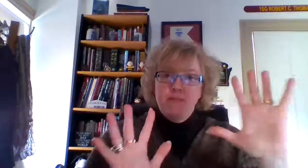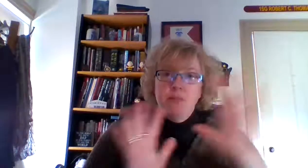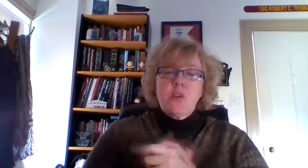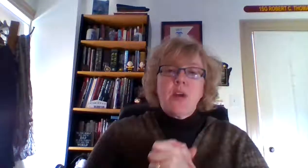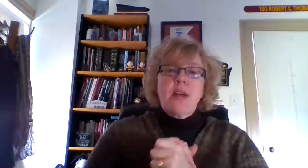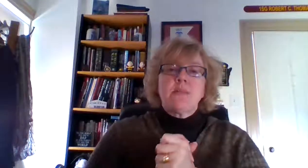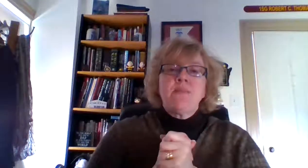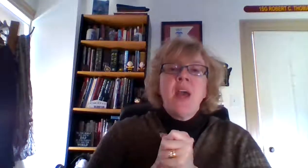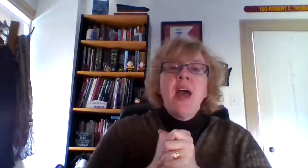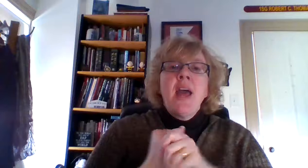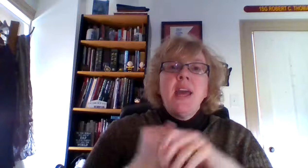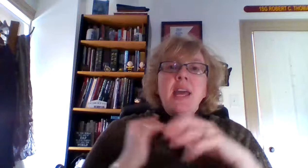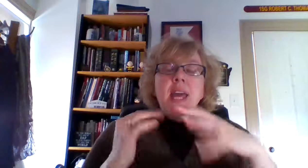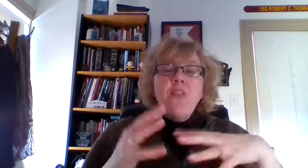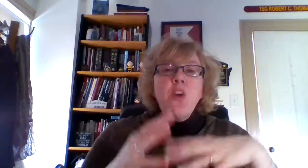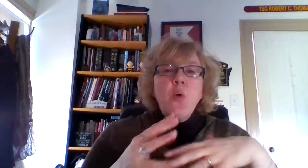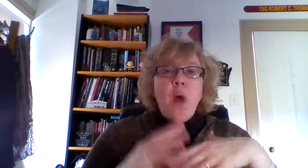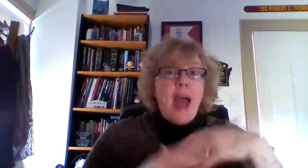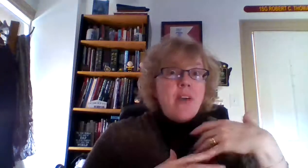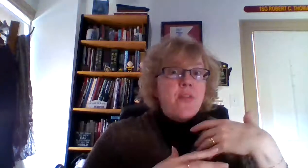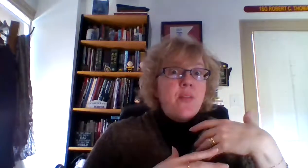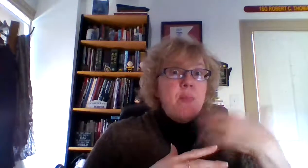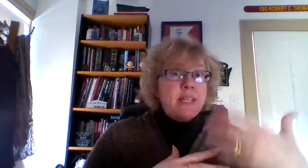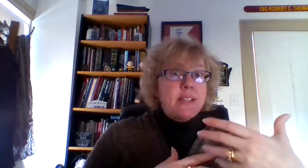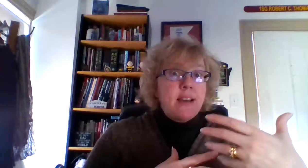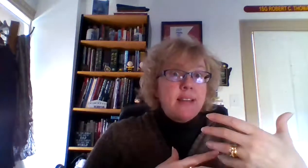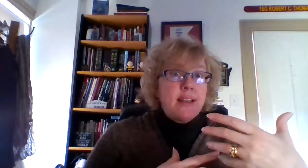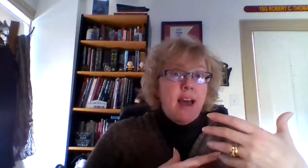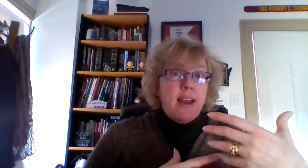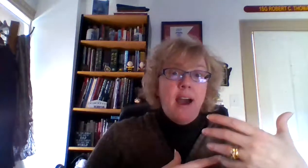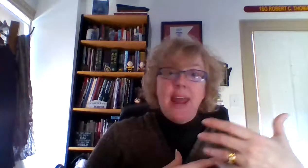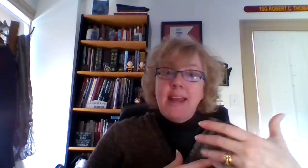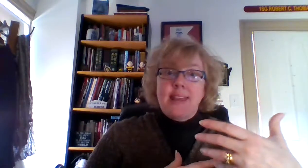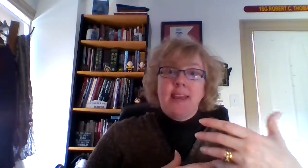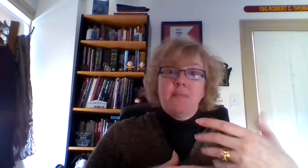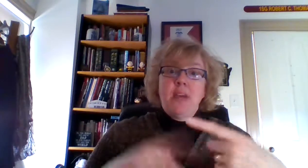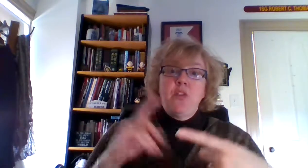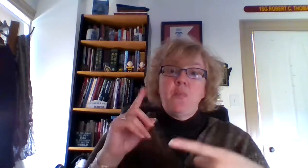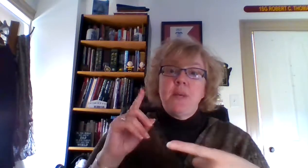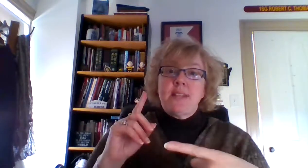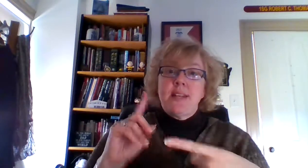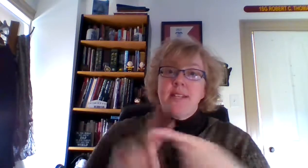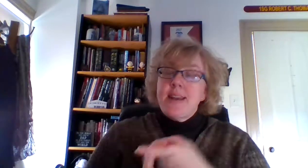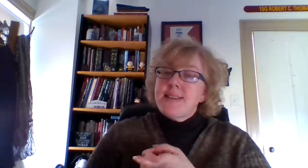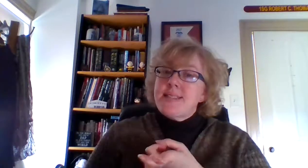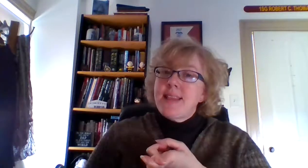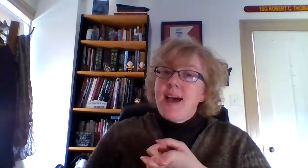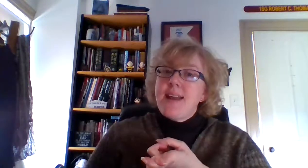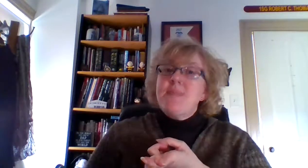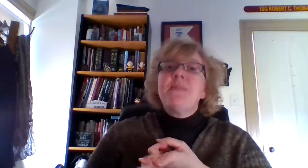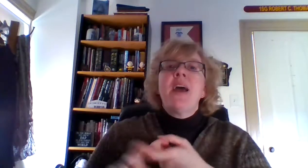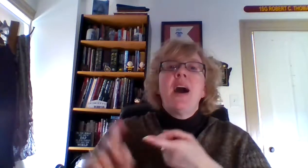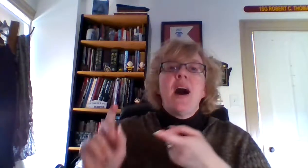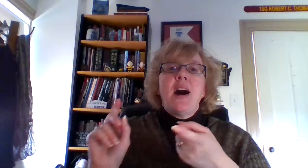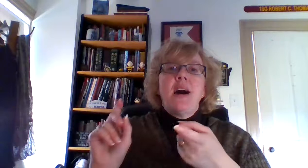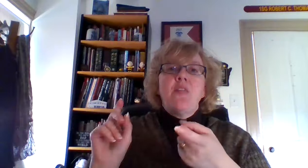no stress. If you have missed a deadline on anything, if you've missed an attendance deadline, if you